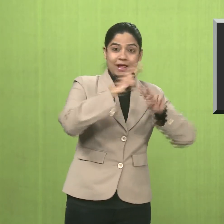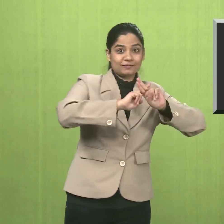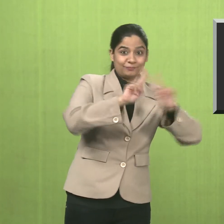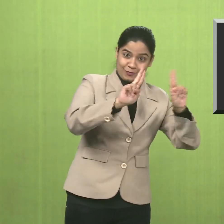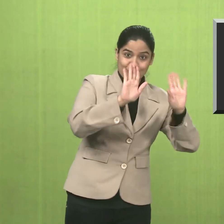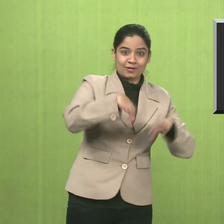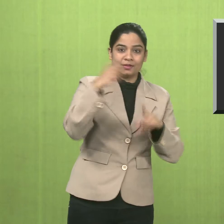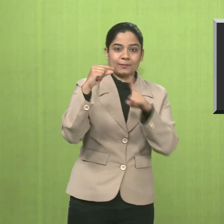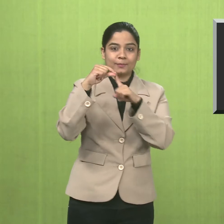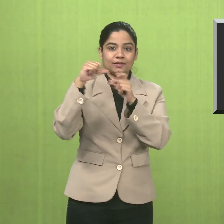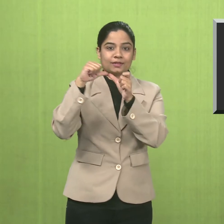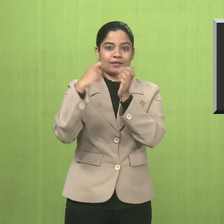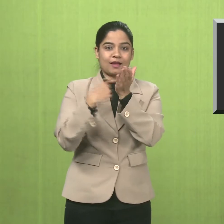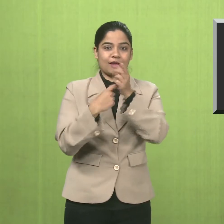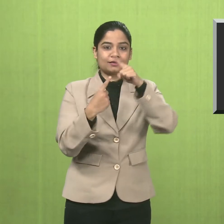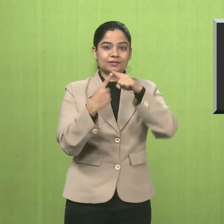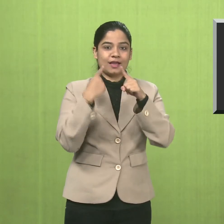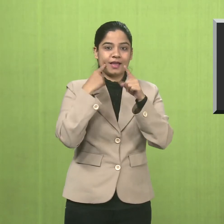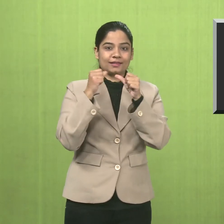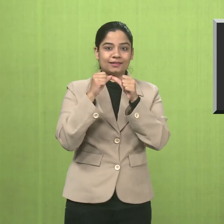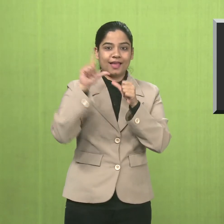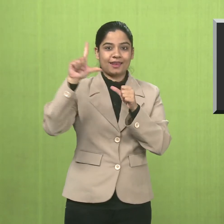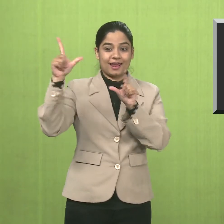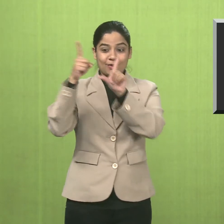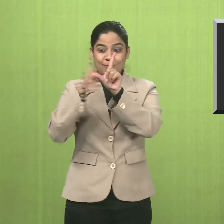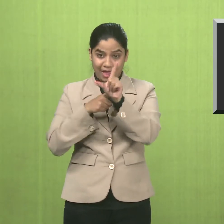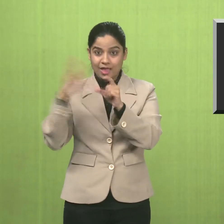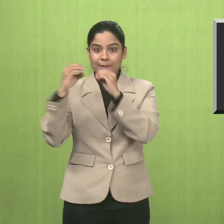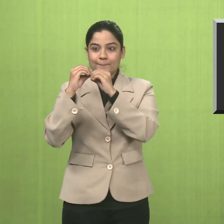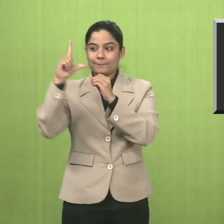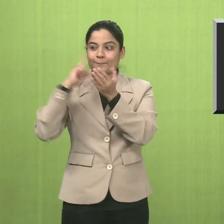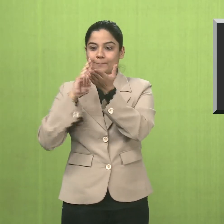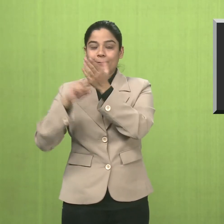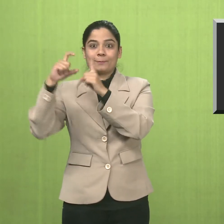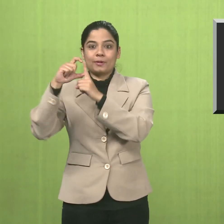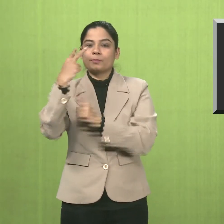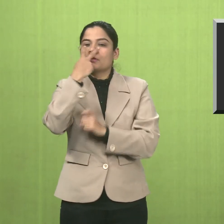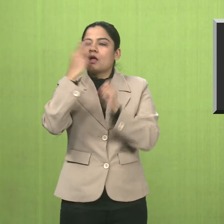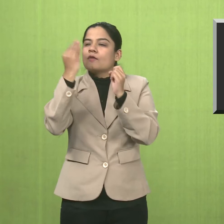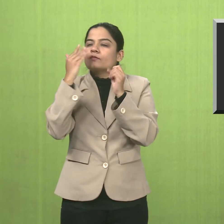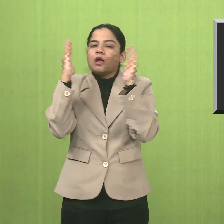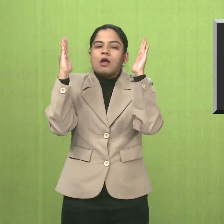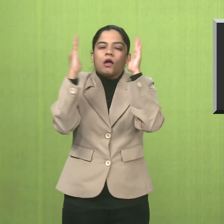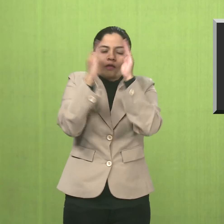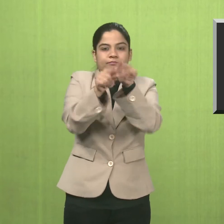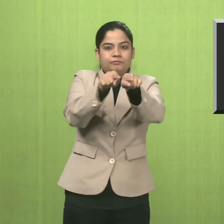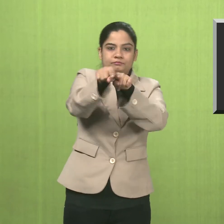Blind is someone who cannot see at all. Partially blind is someone who can see a little bit.